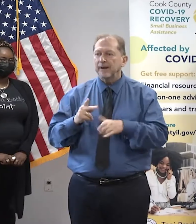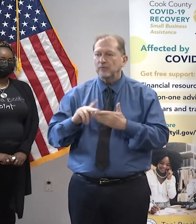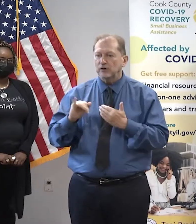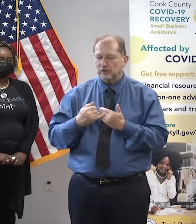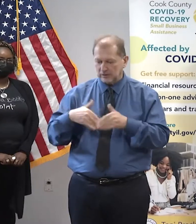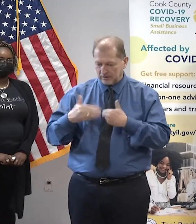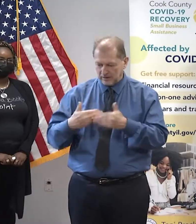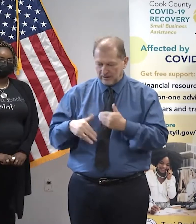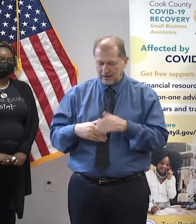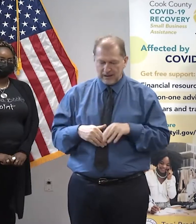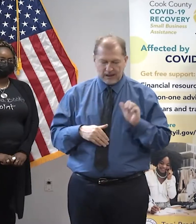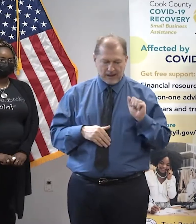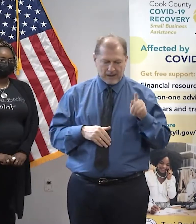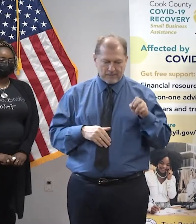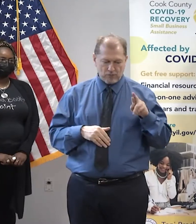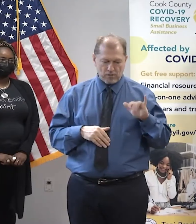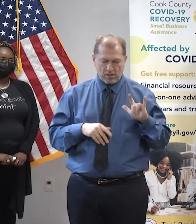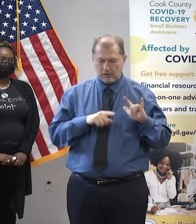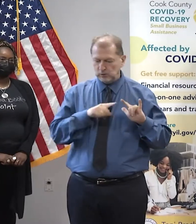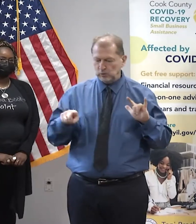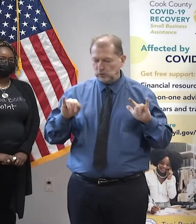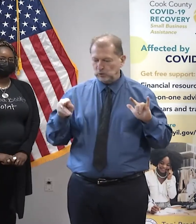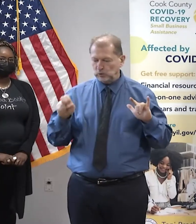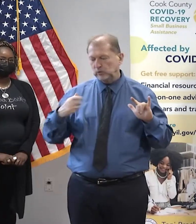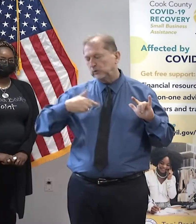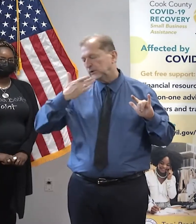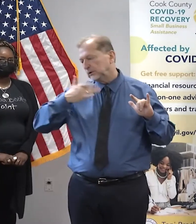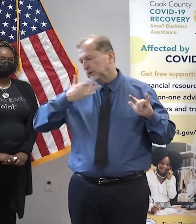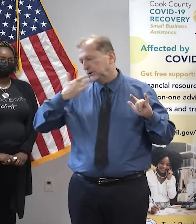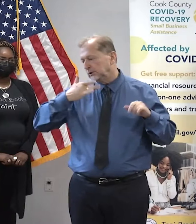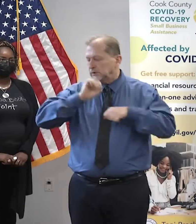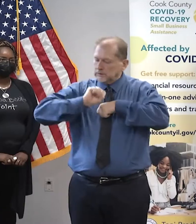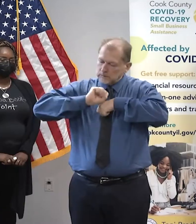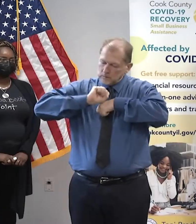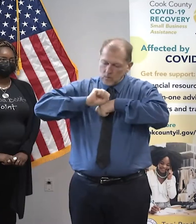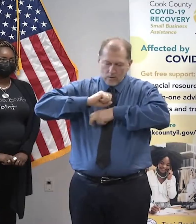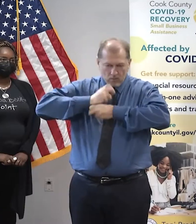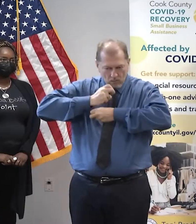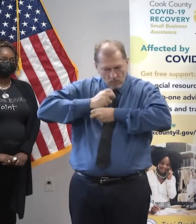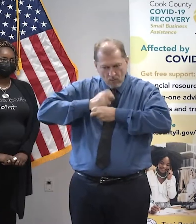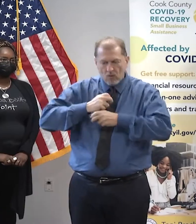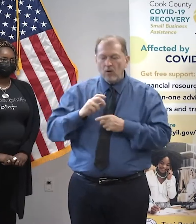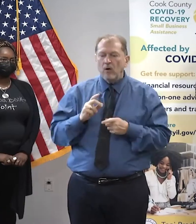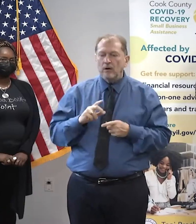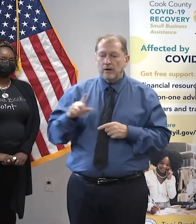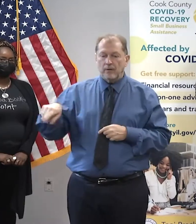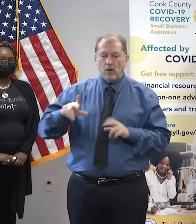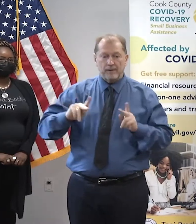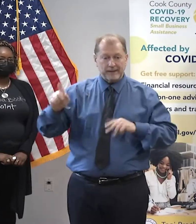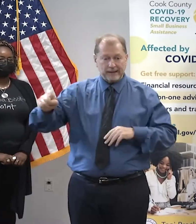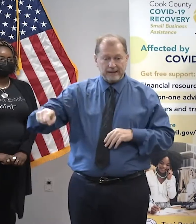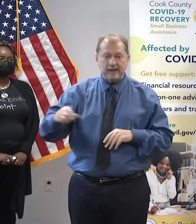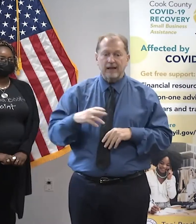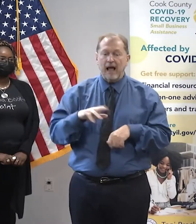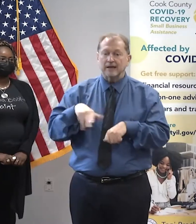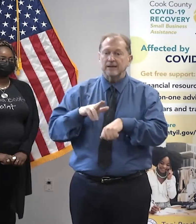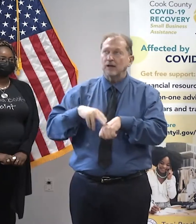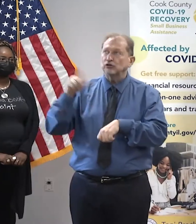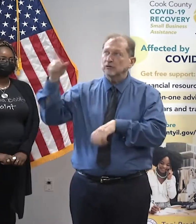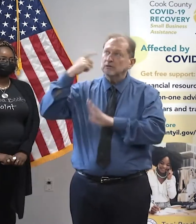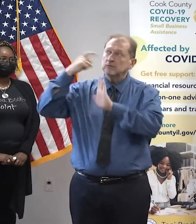April to June was an understatement. I mean, we worked so hard to feed so many needy people, and we got national recognition for